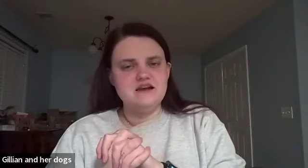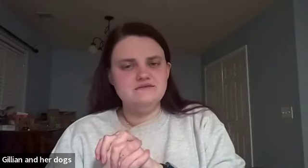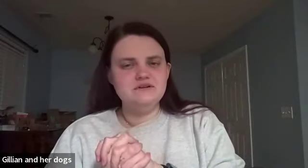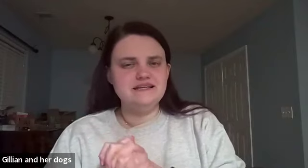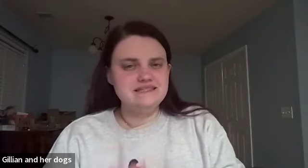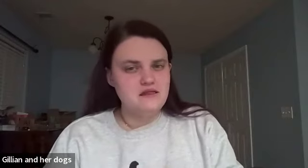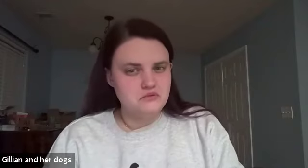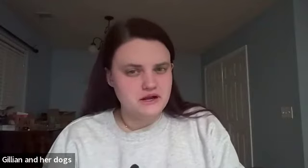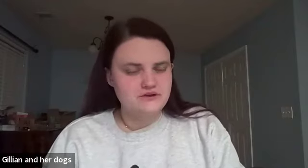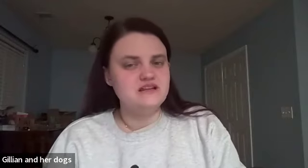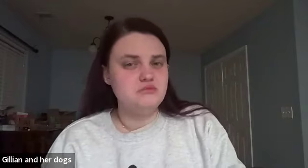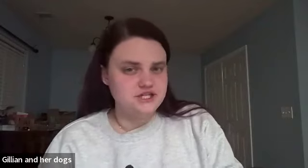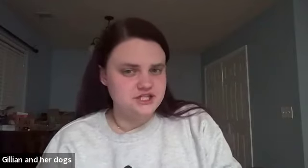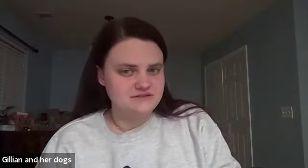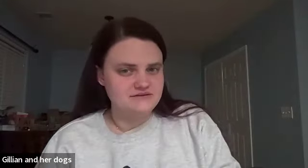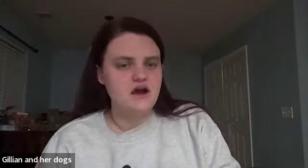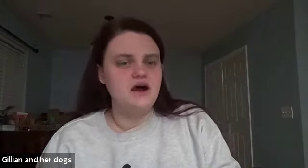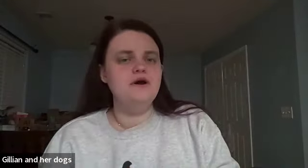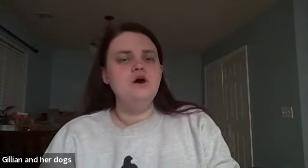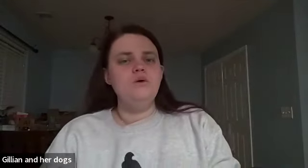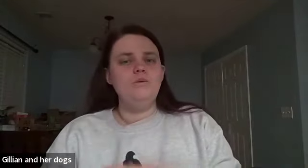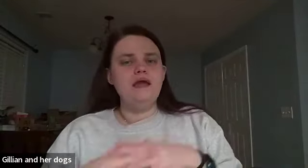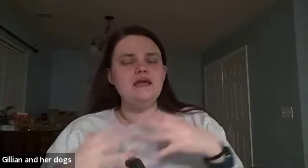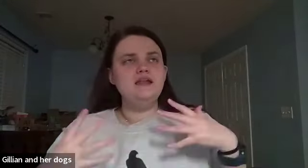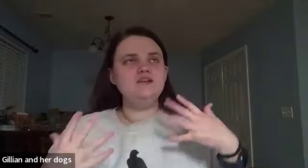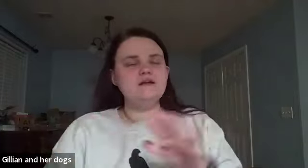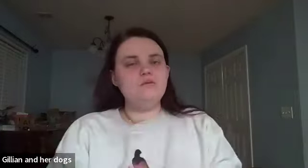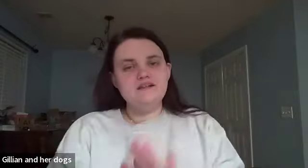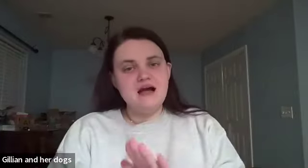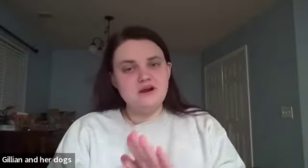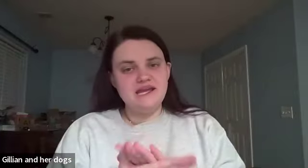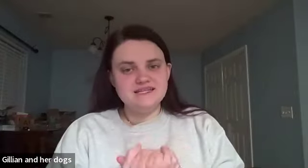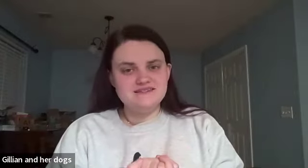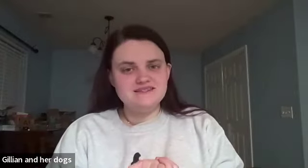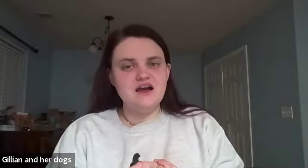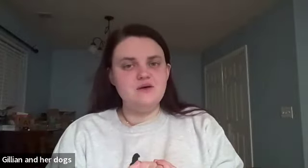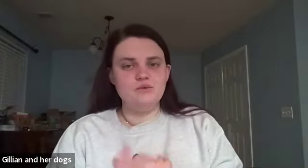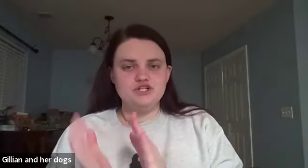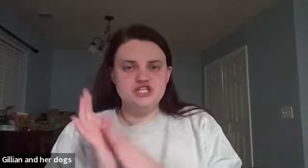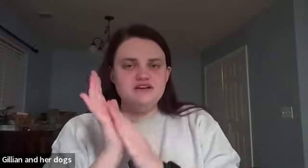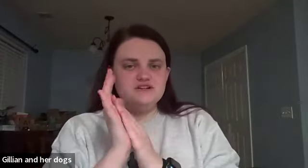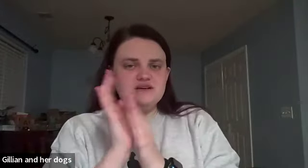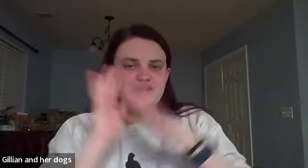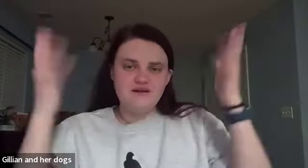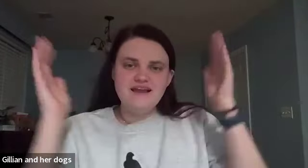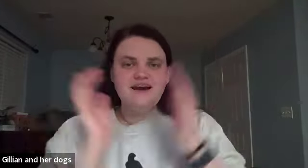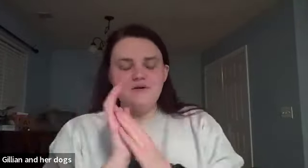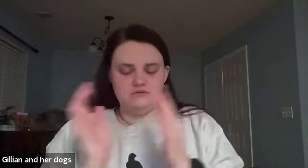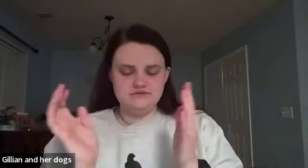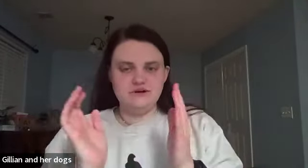sign for like celebrate or celebration. When you know, like when we clap our hands, when we're cheering for something, or like, ah, oops,